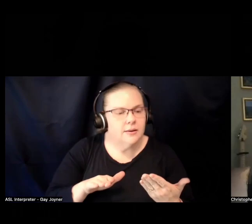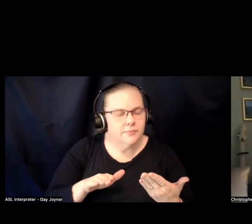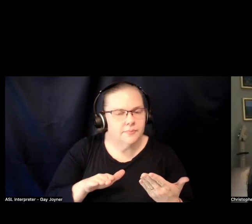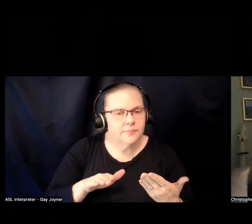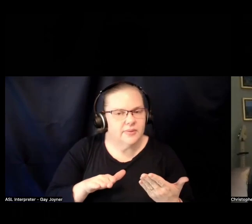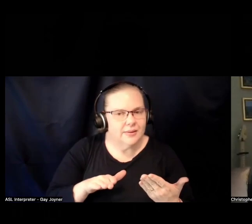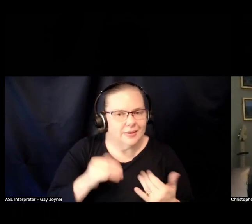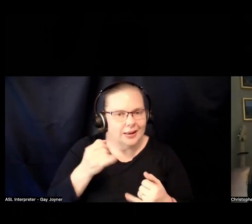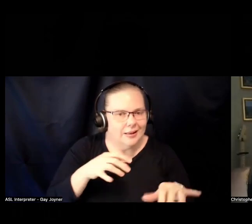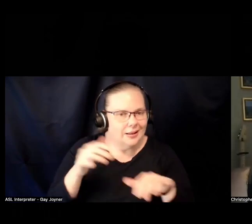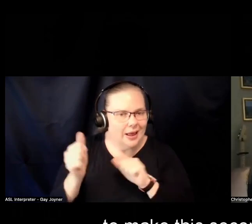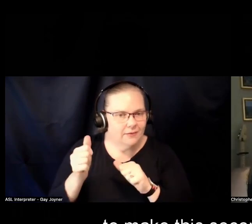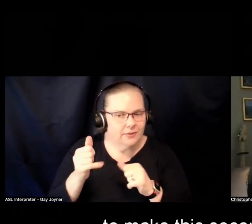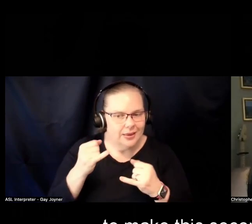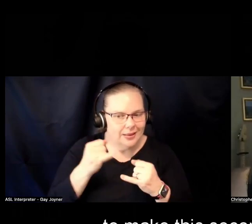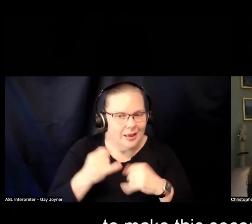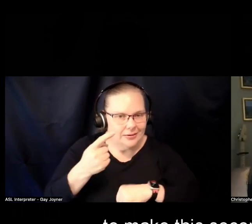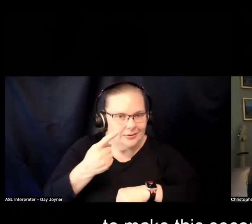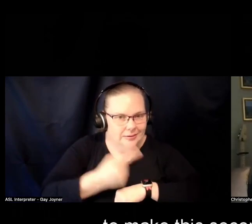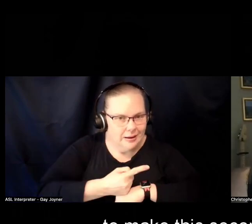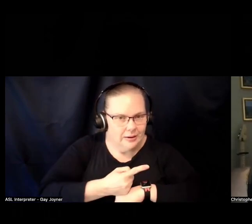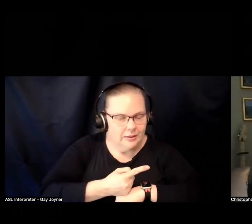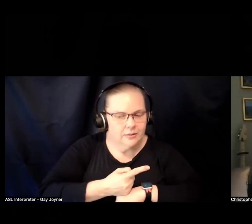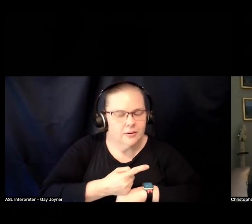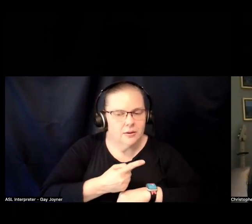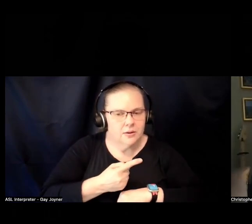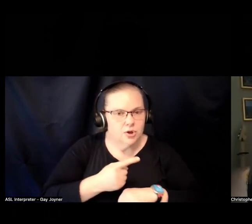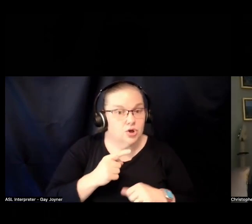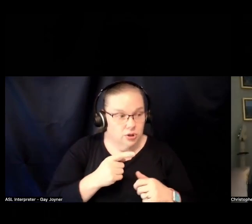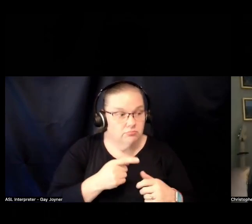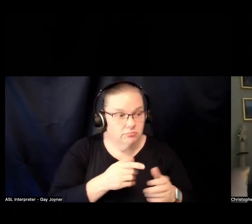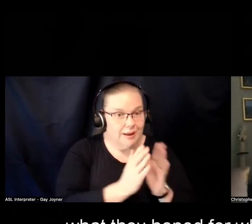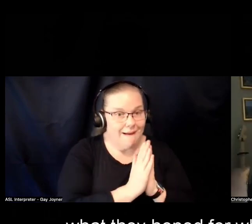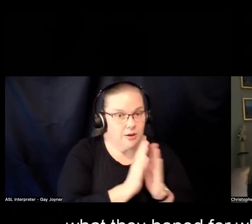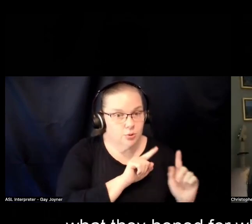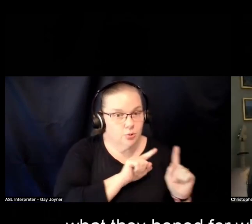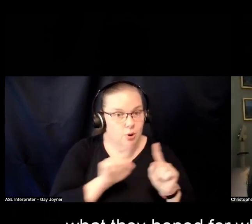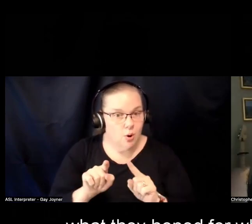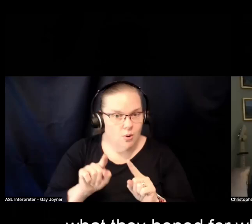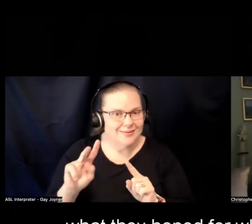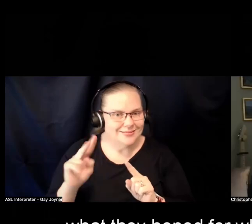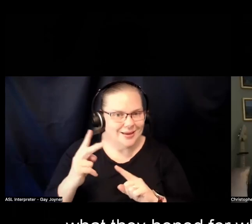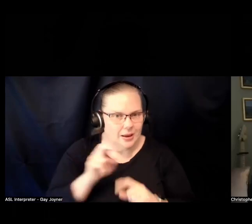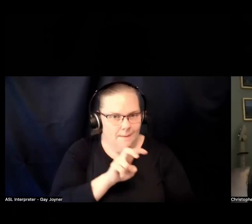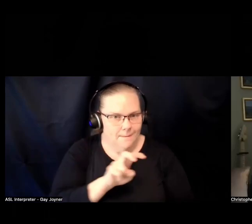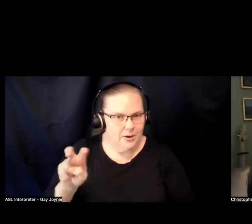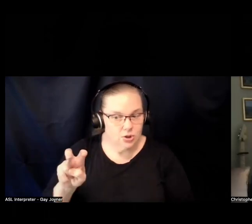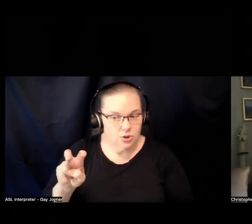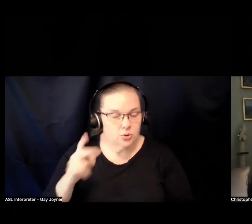time, the president directed Anna to make this second mission to Europe, to learn from the soldiers themselves what they hoped for when they returned